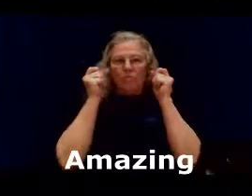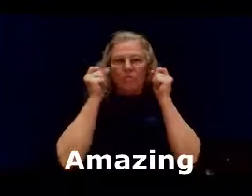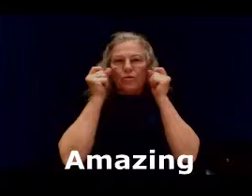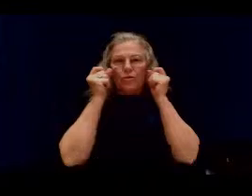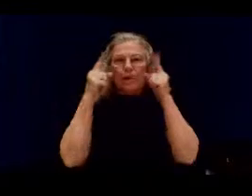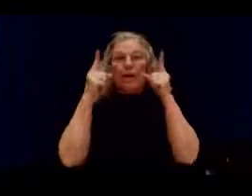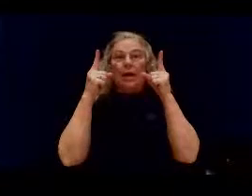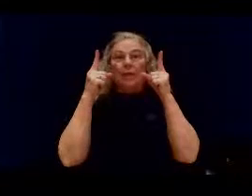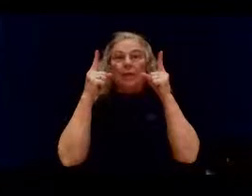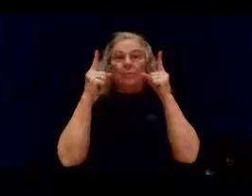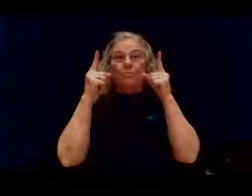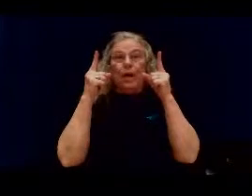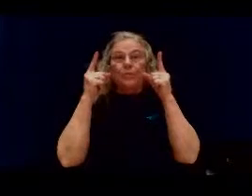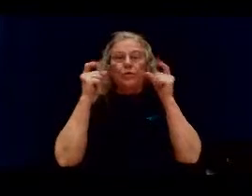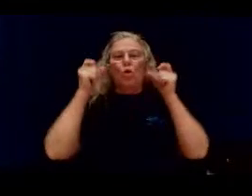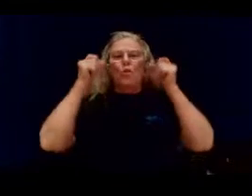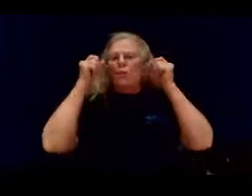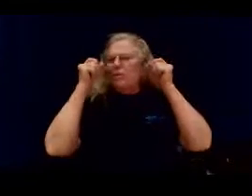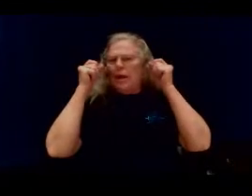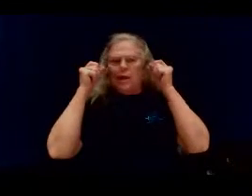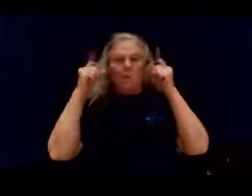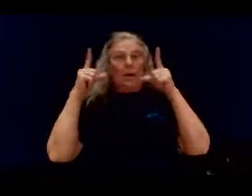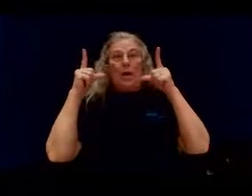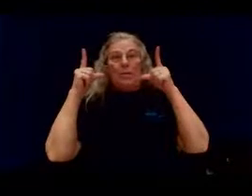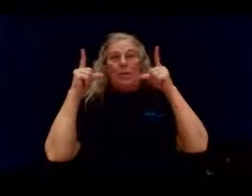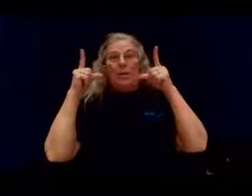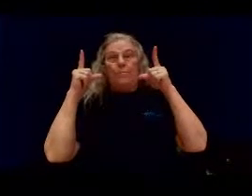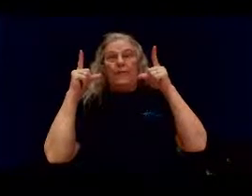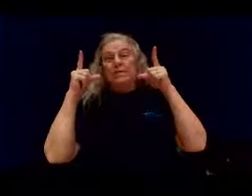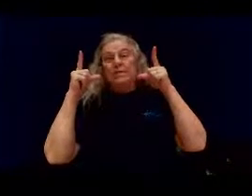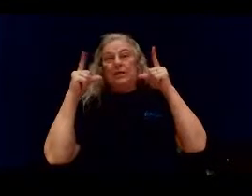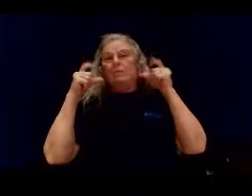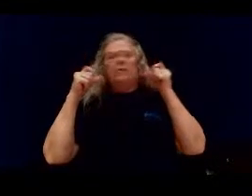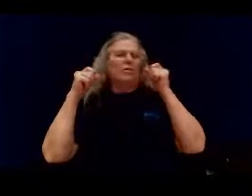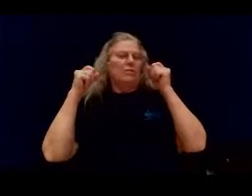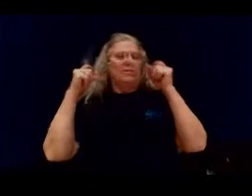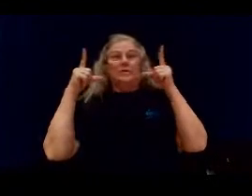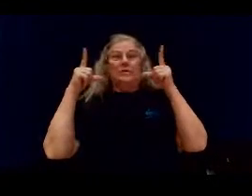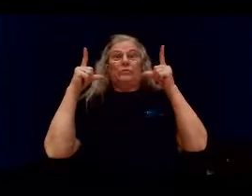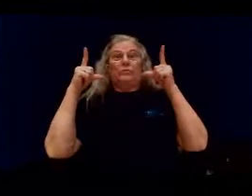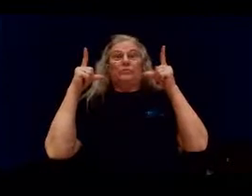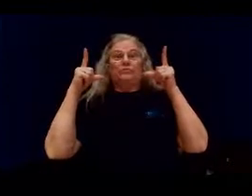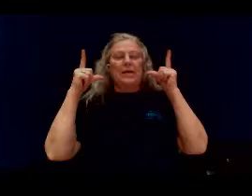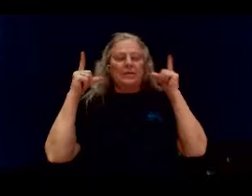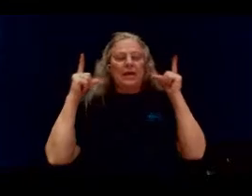on your thumb and it pops open. And amazing. Oh, it's amazing.